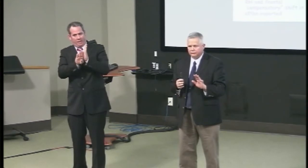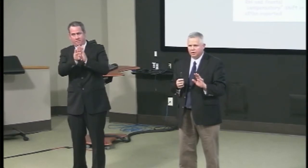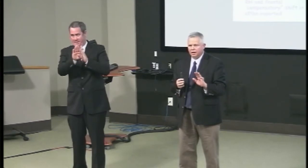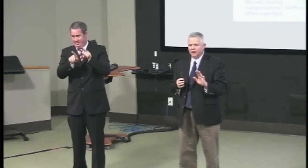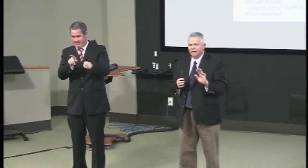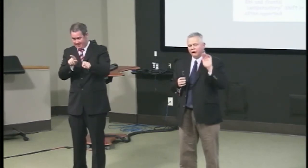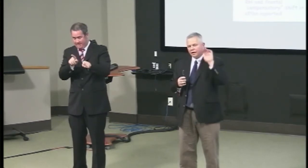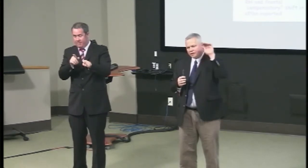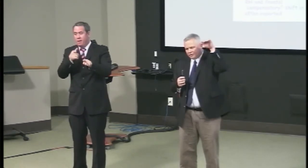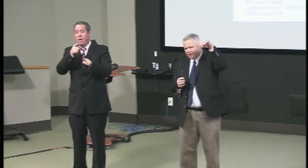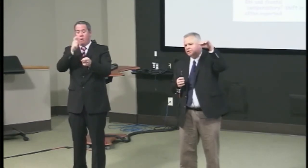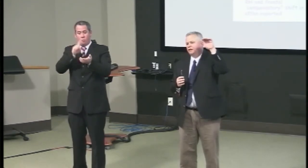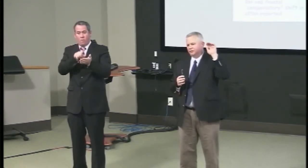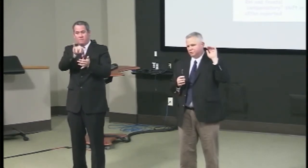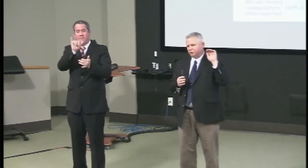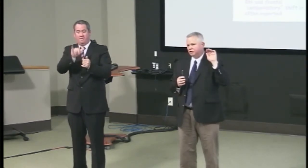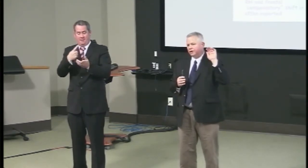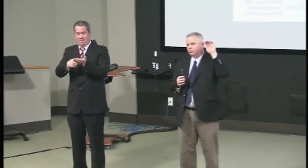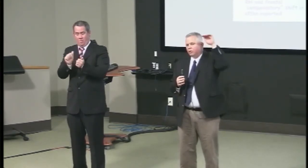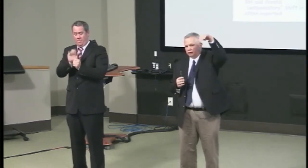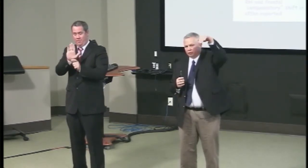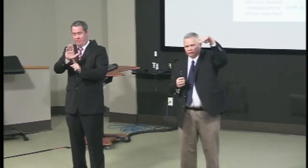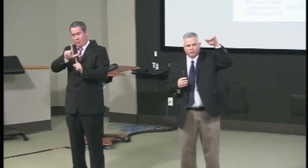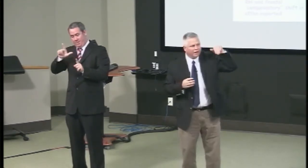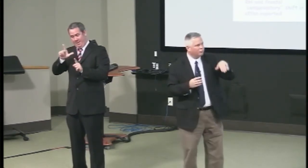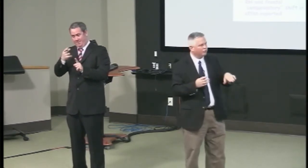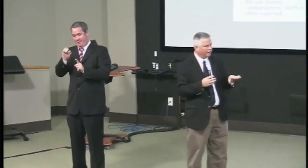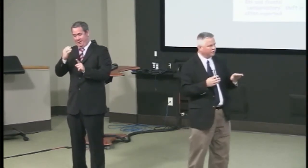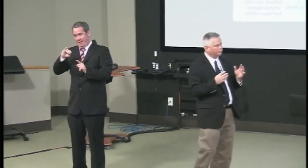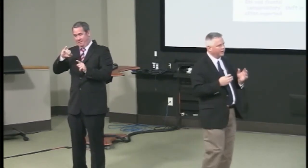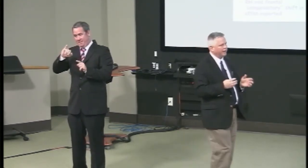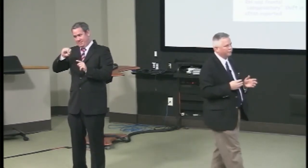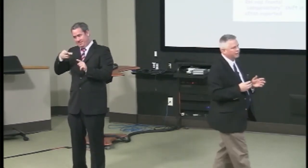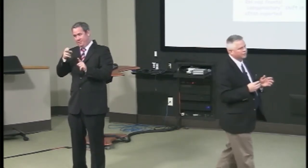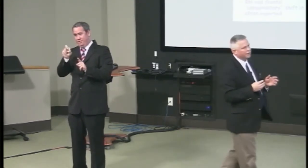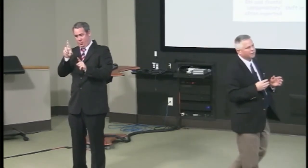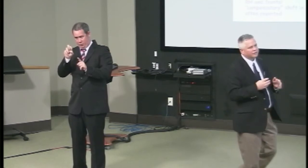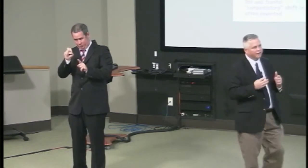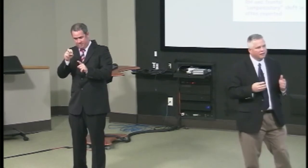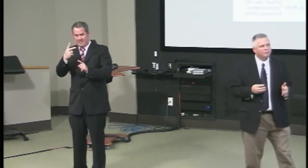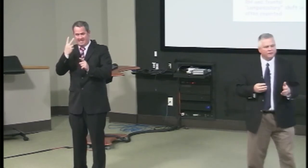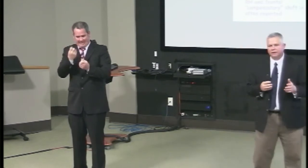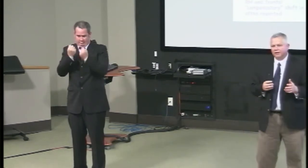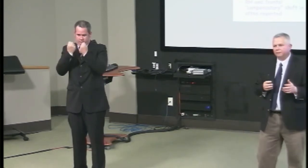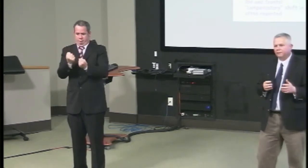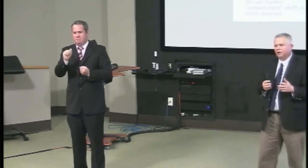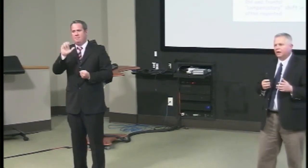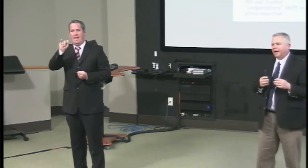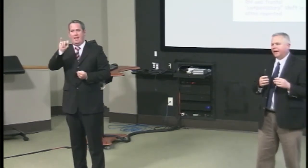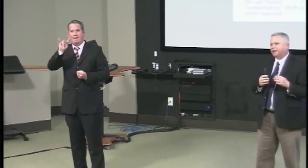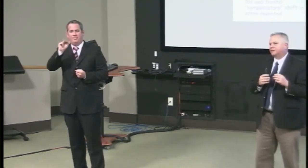doubt. There are distinctions between more dorsal and more ventral pathways